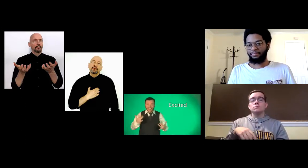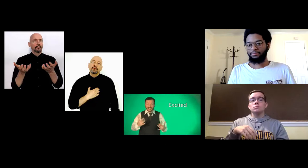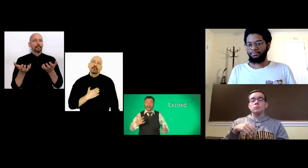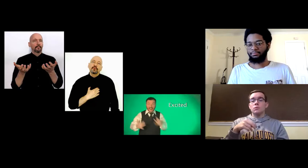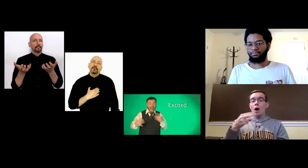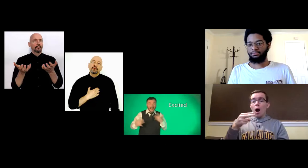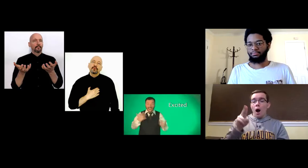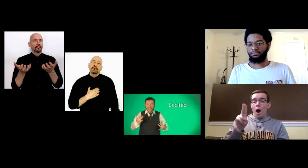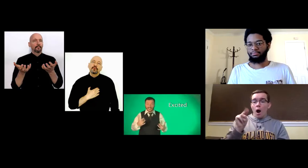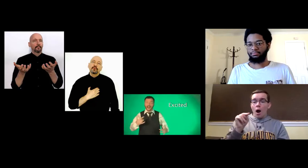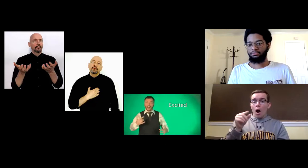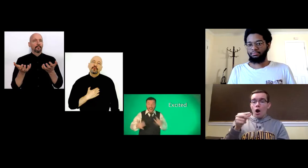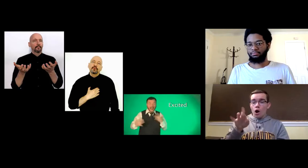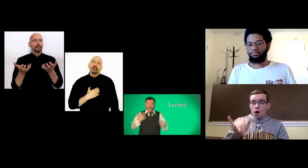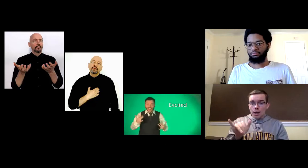wish,